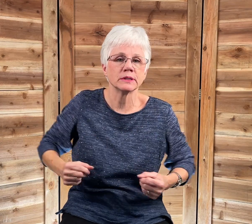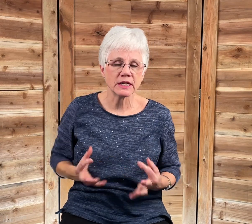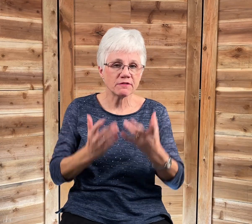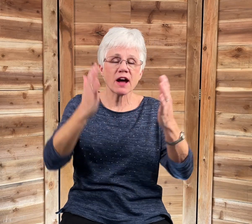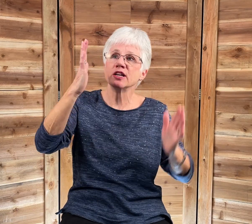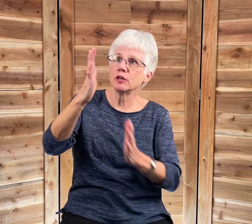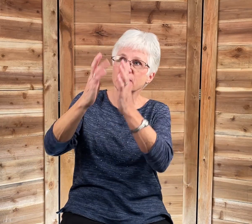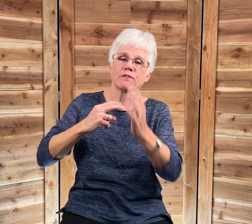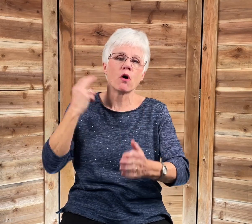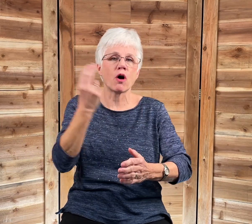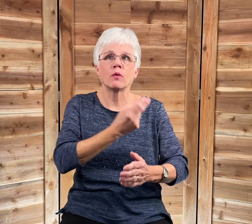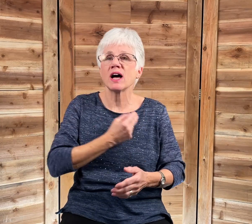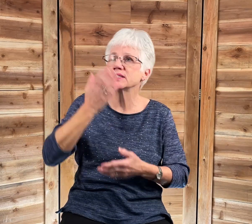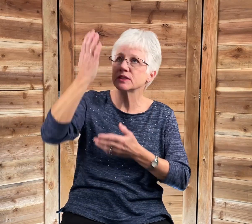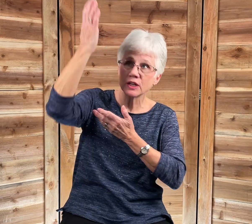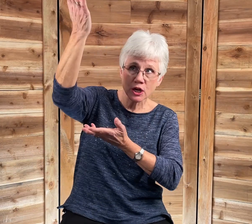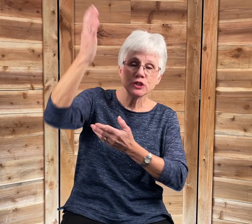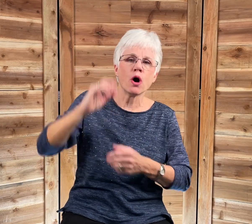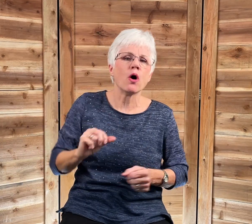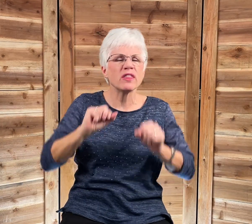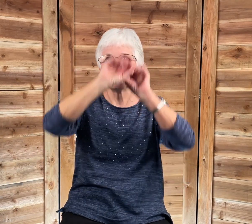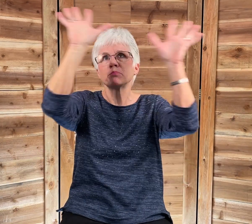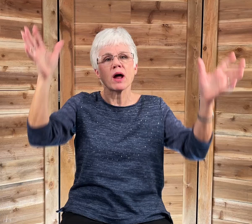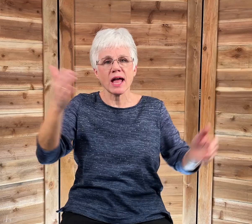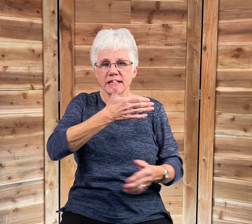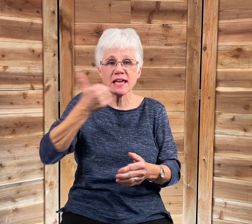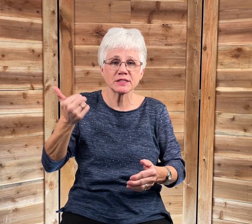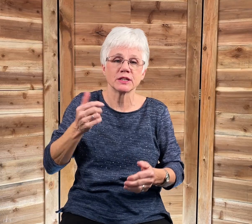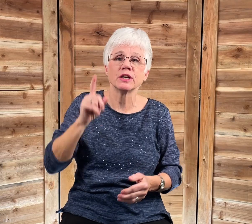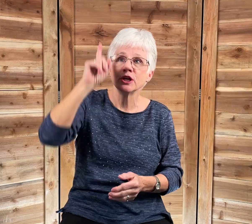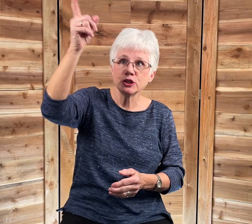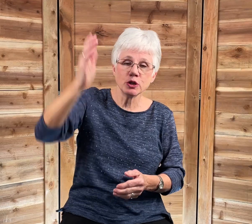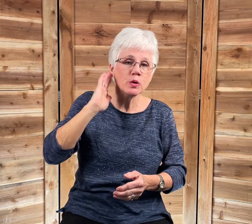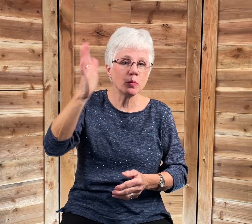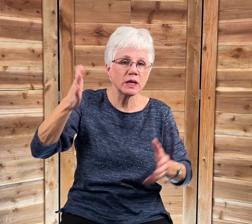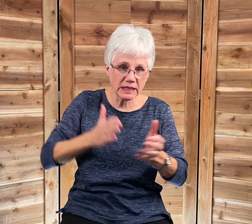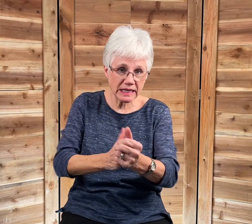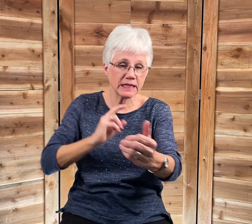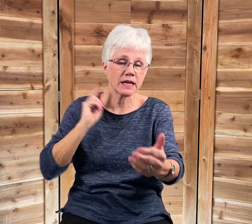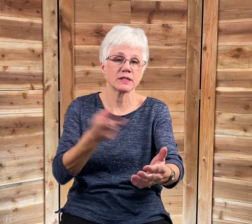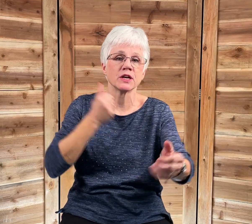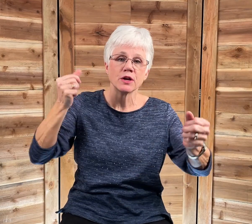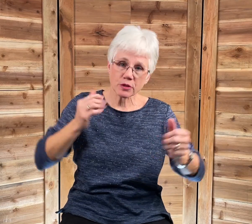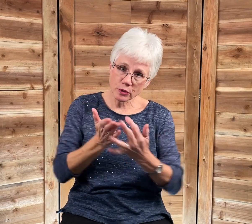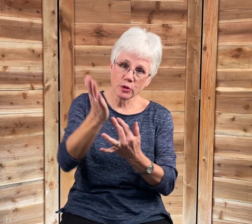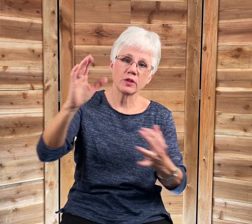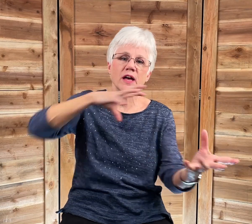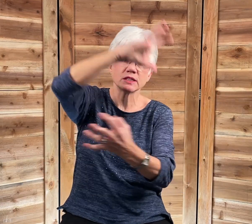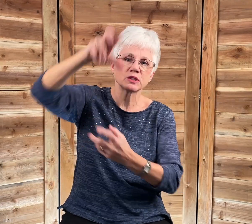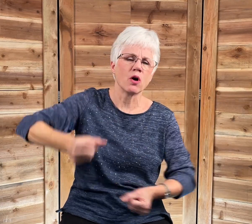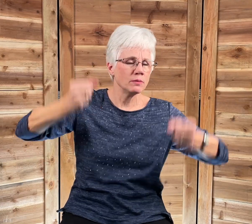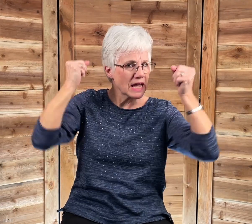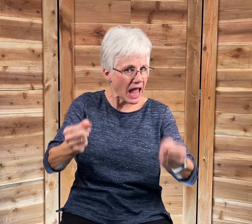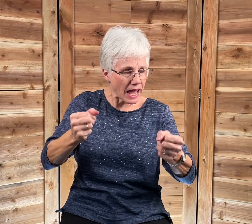storms. Fire before us, you're the brightest, you will lead us through